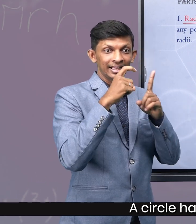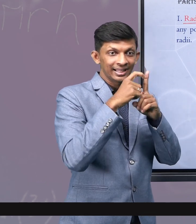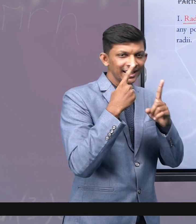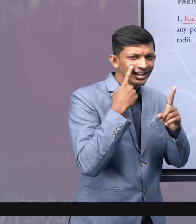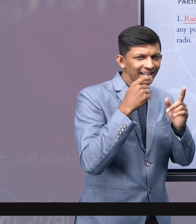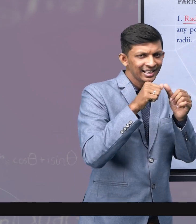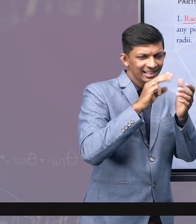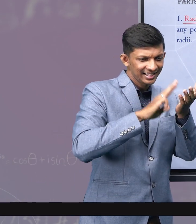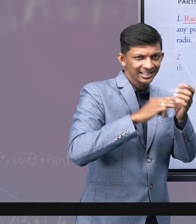Diameter.